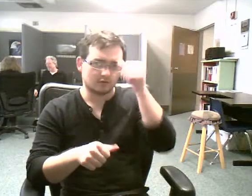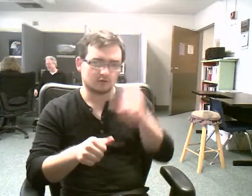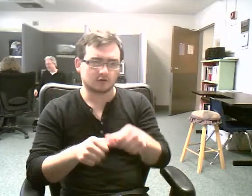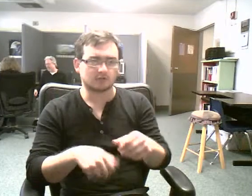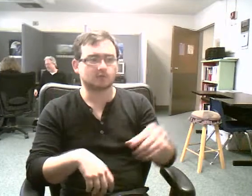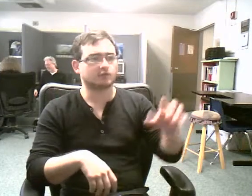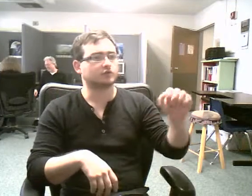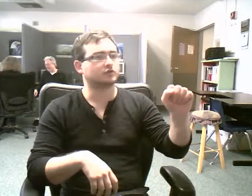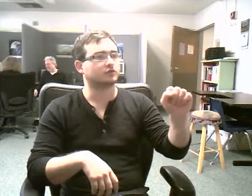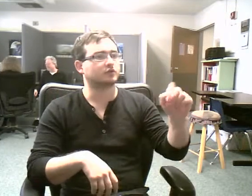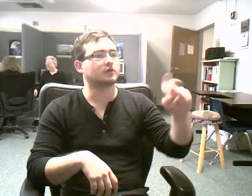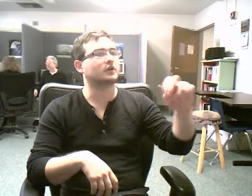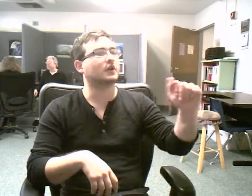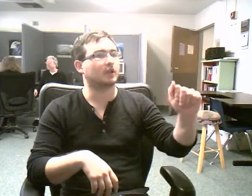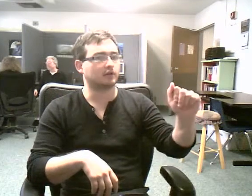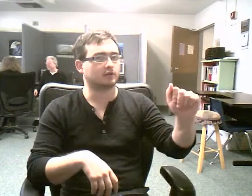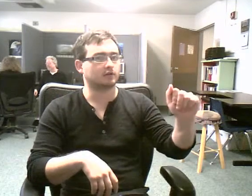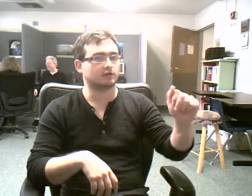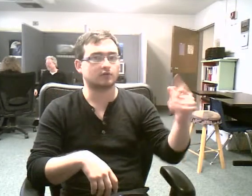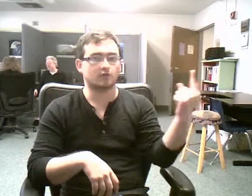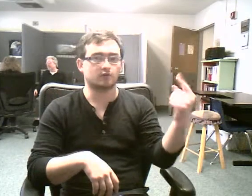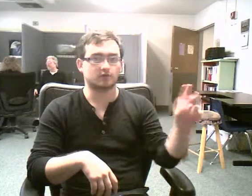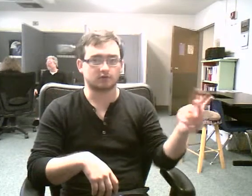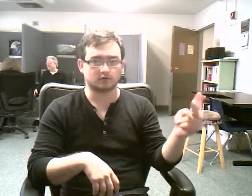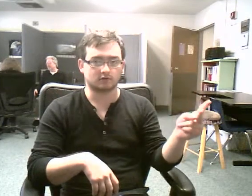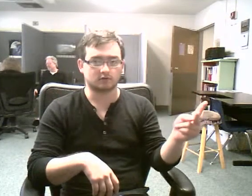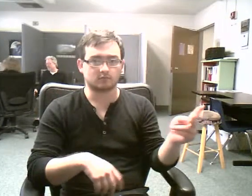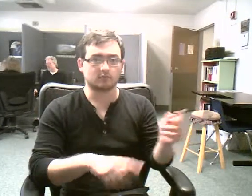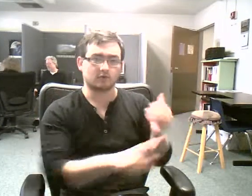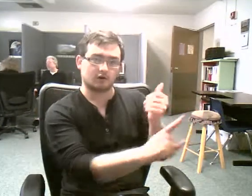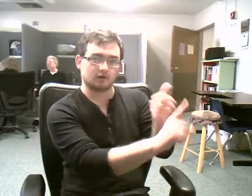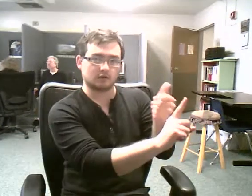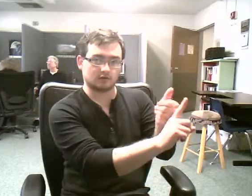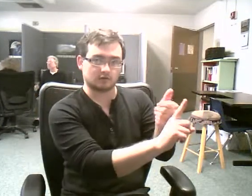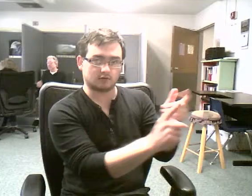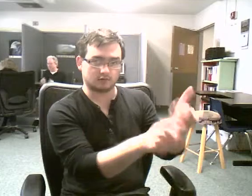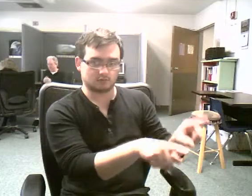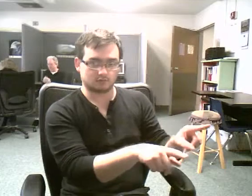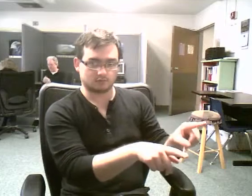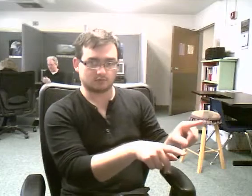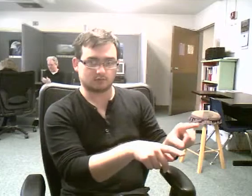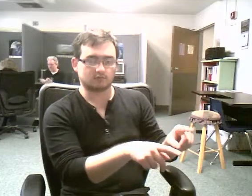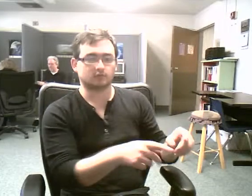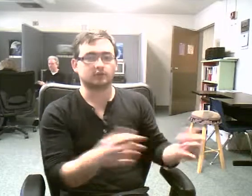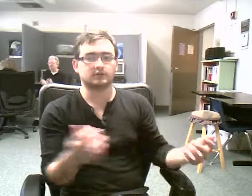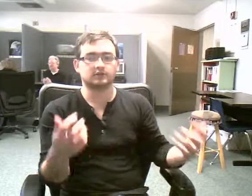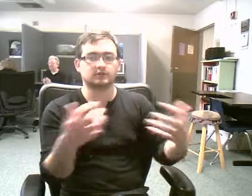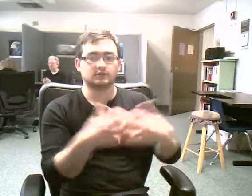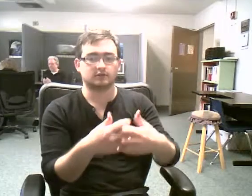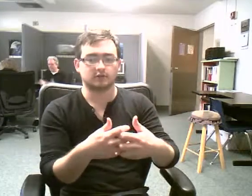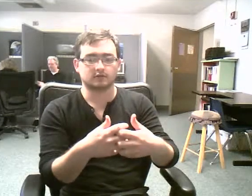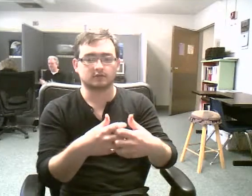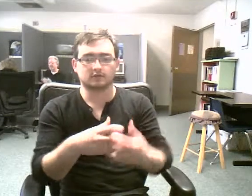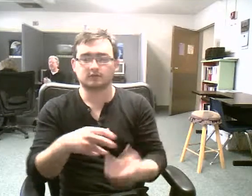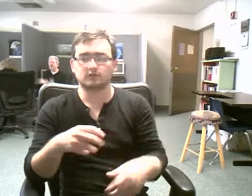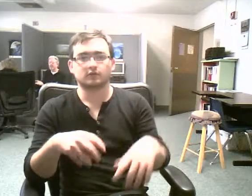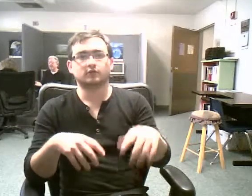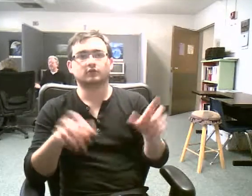itself, so here is chlorine gas. In sodium chloride, sodium is a +1, chlorine is a -1, so they add up to 0,